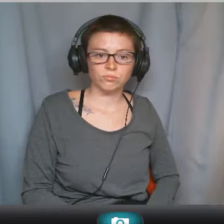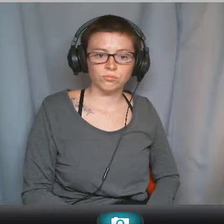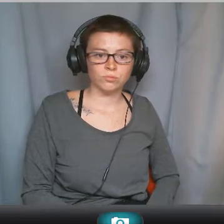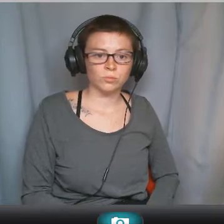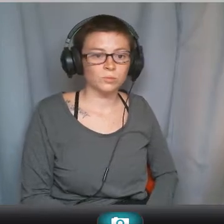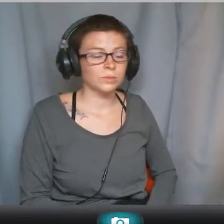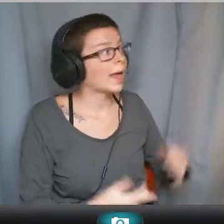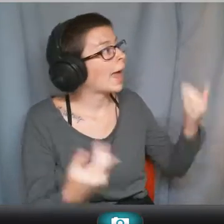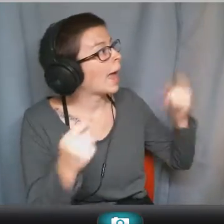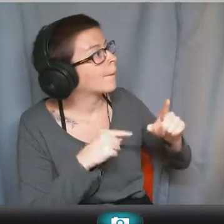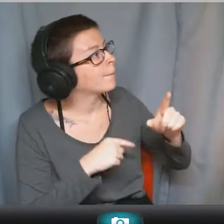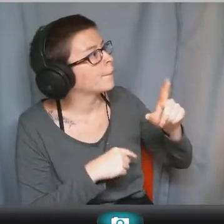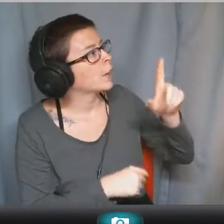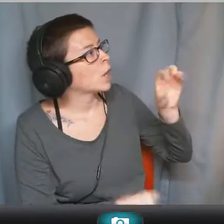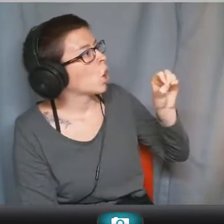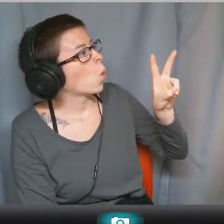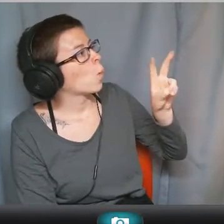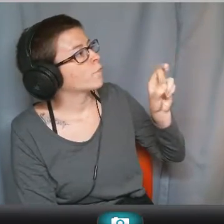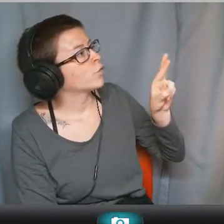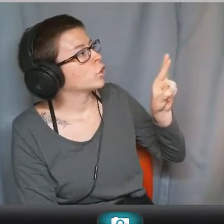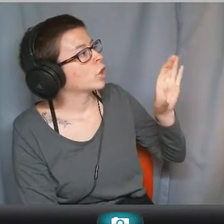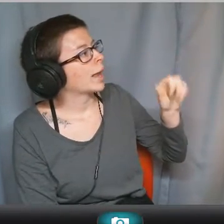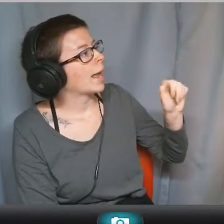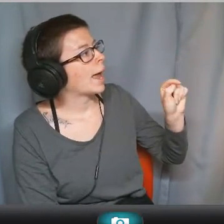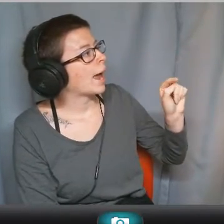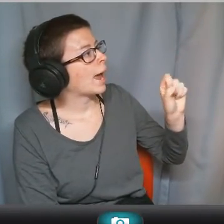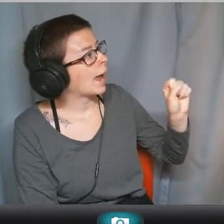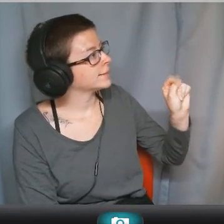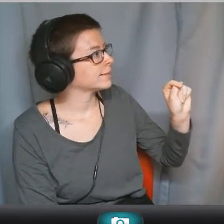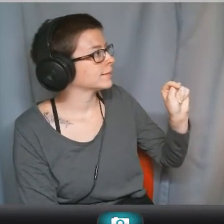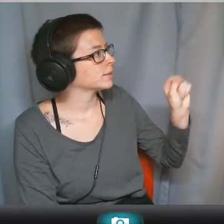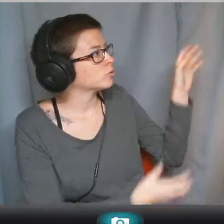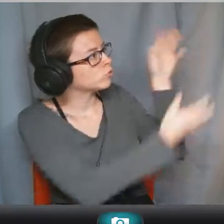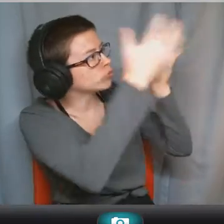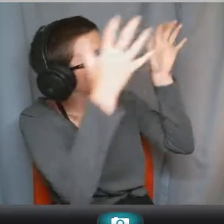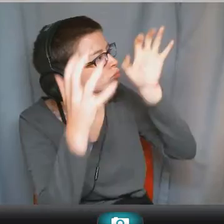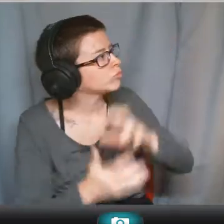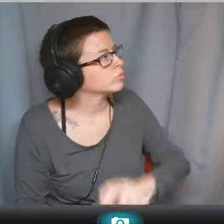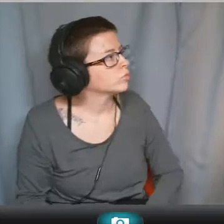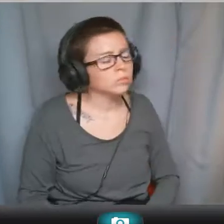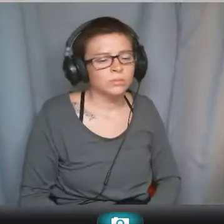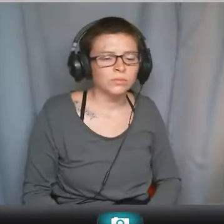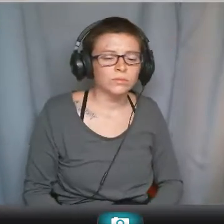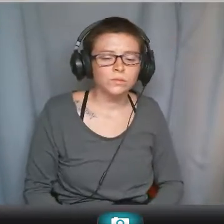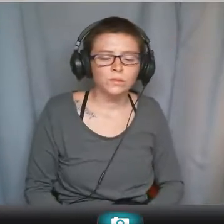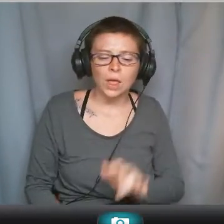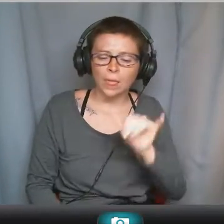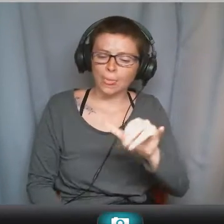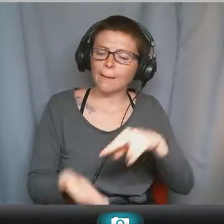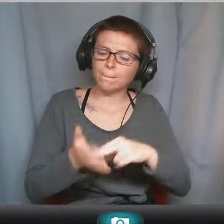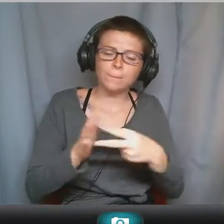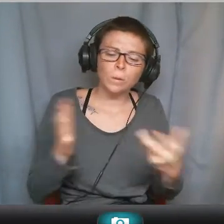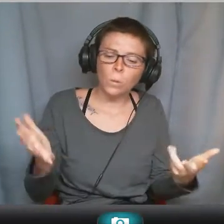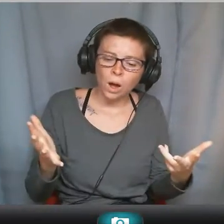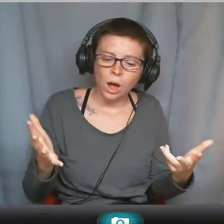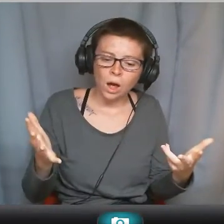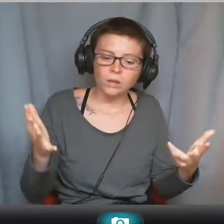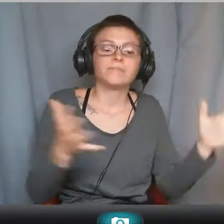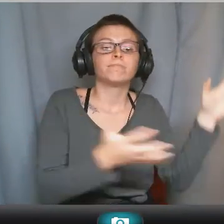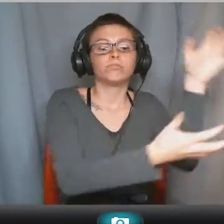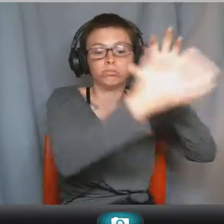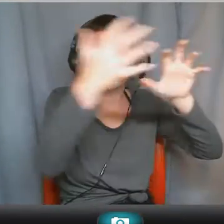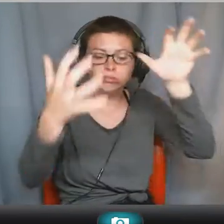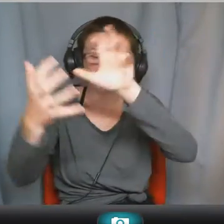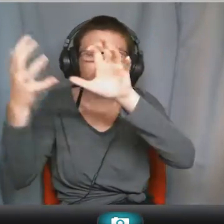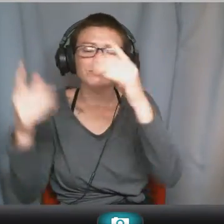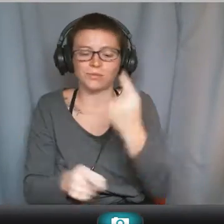outside? Cloudy. Cloudy. Does the sun Like shine when it's clouds. overcast? No. Does it always rain